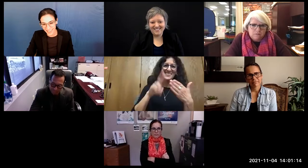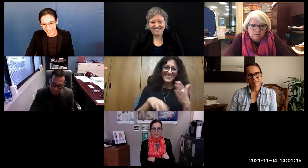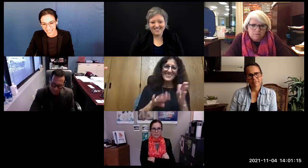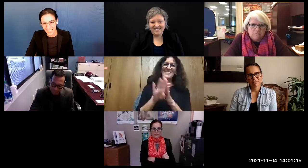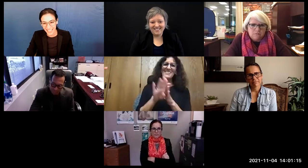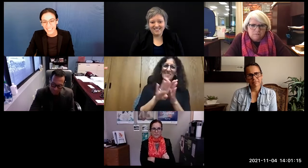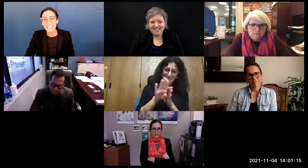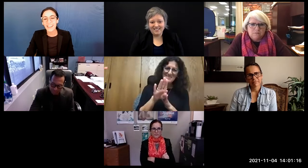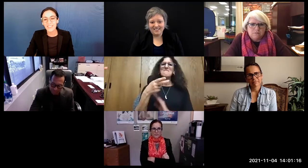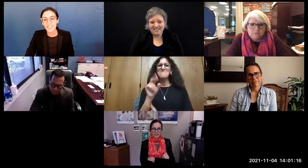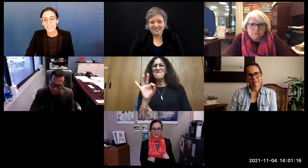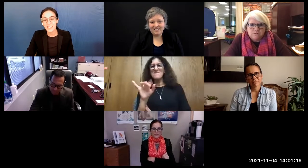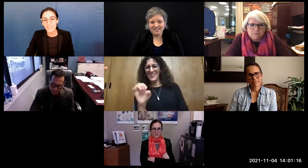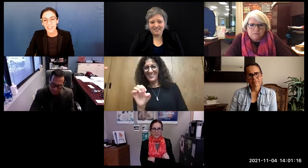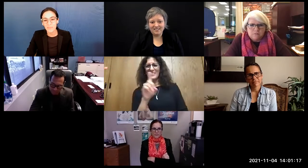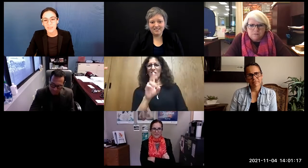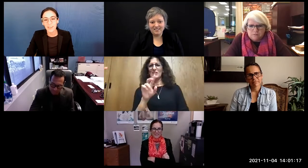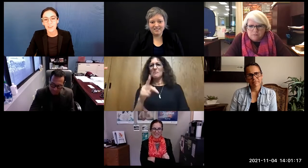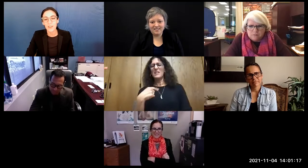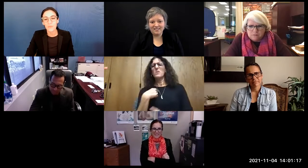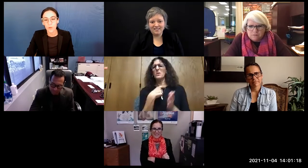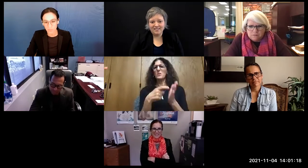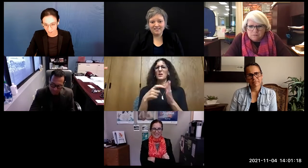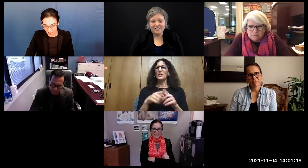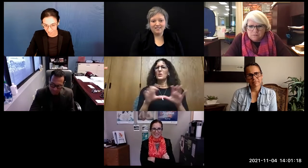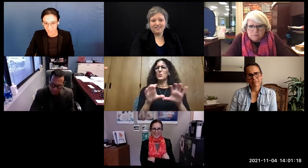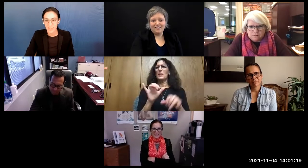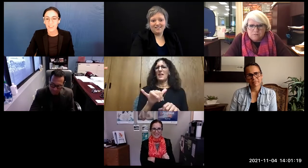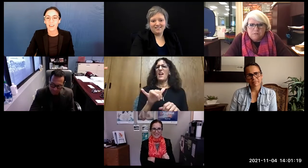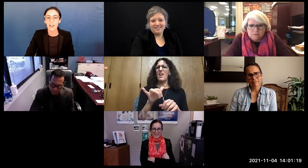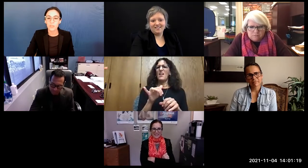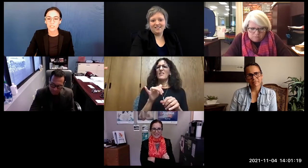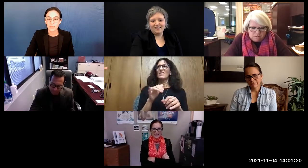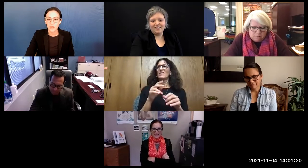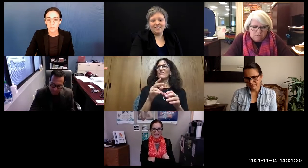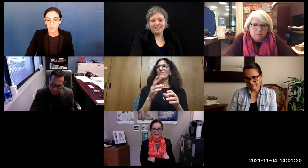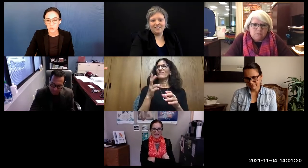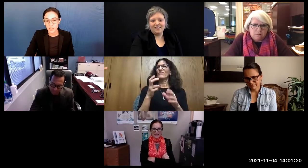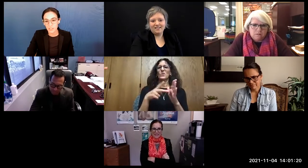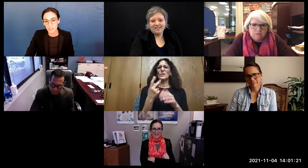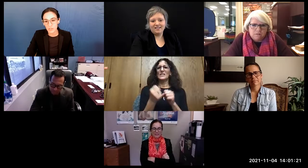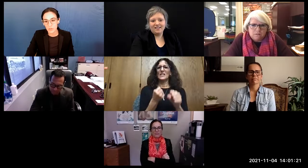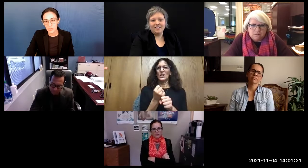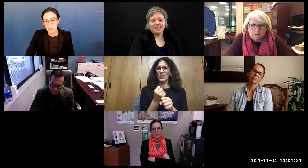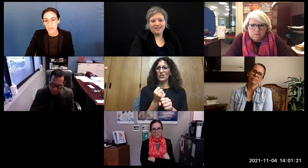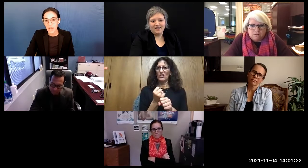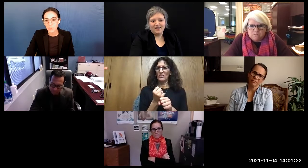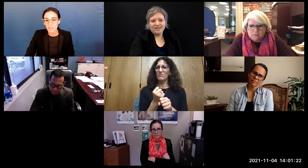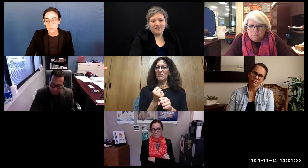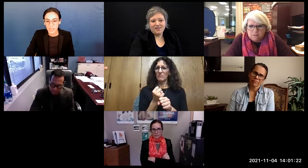Sorry. Designed result development profile, which is something that we're required to do, I believe, twice